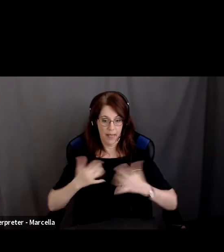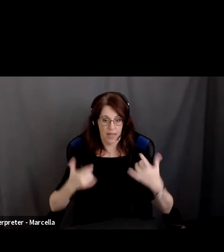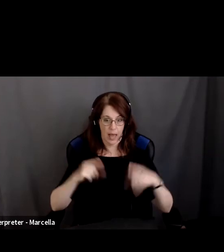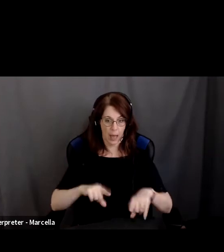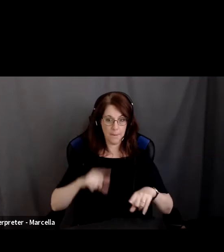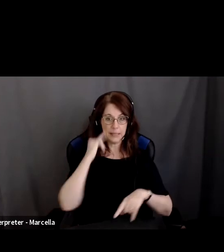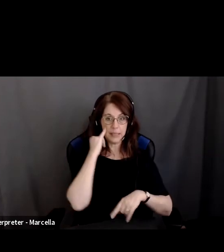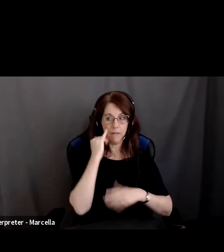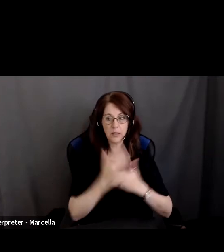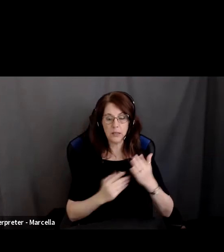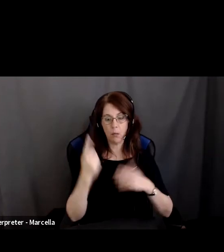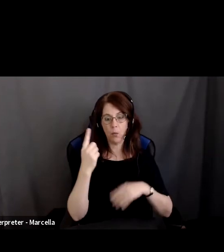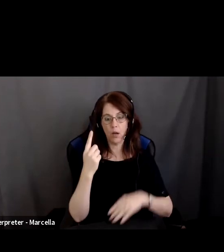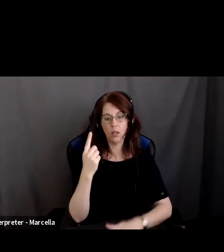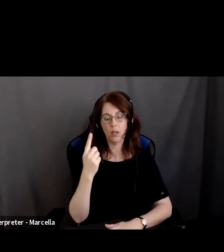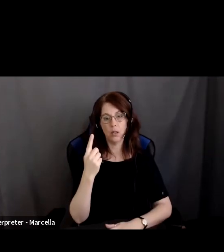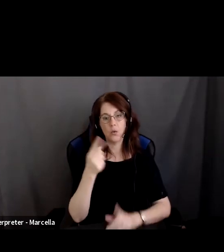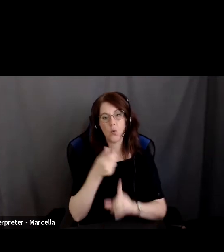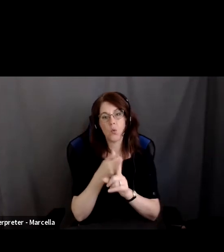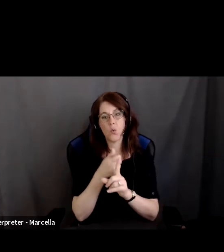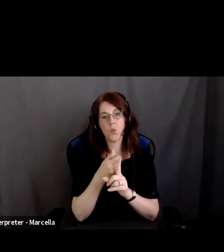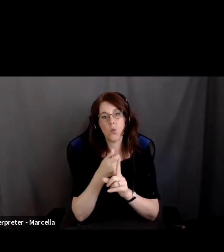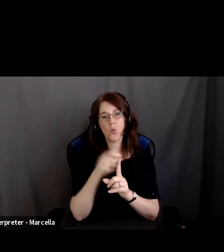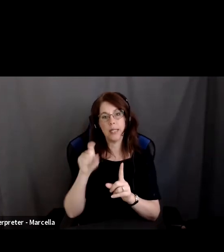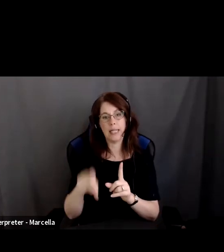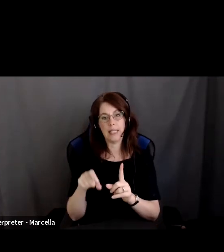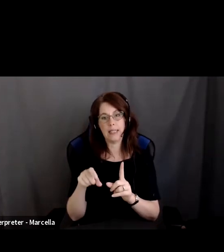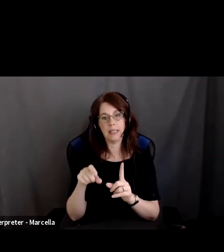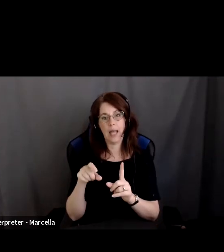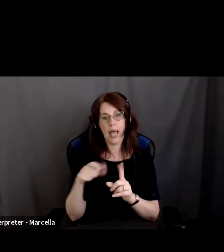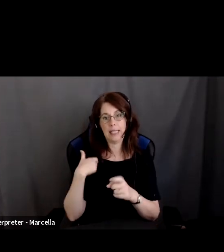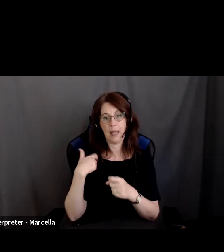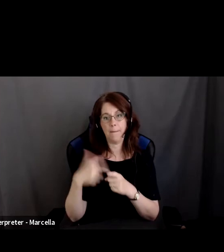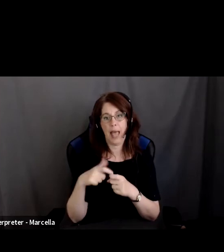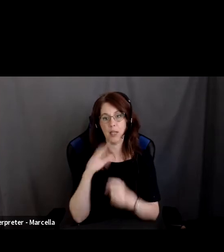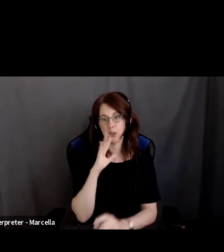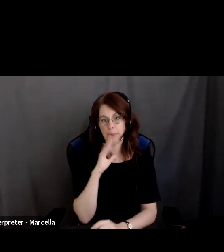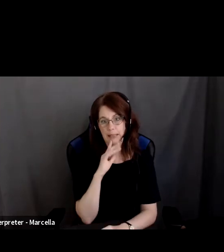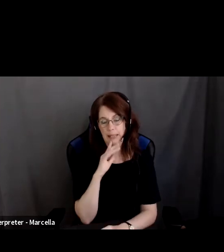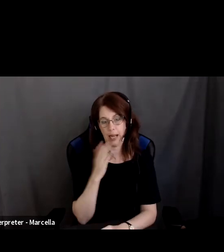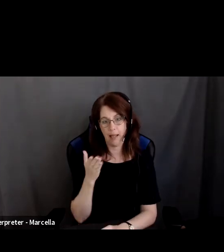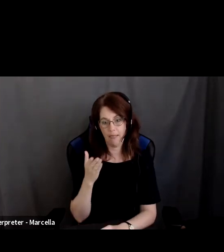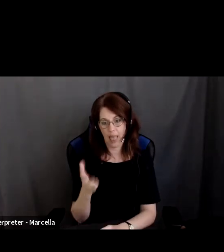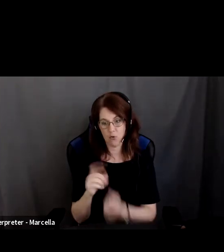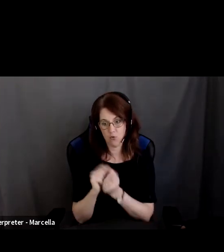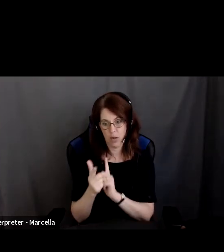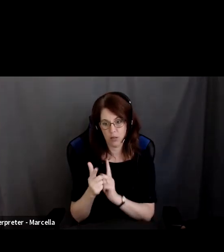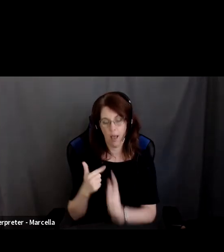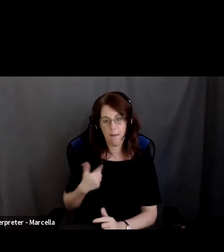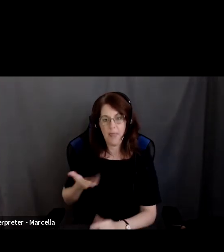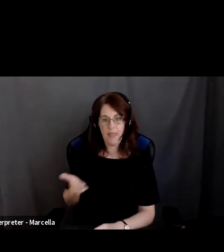is someone who needs Spanish speaking, I'm there to translate as